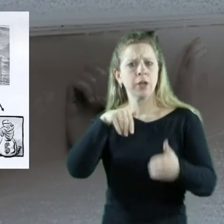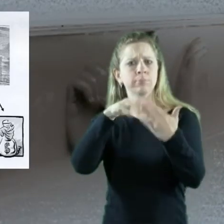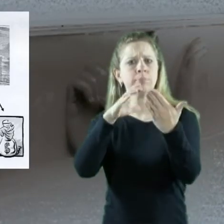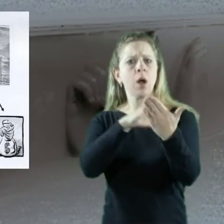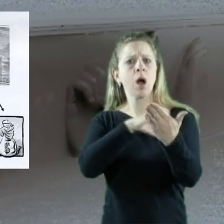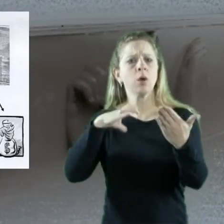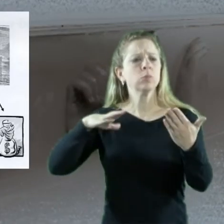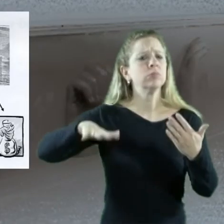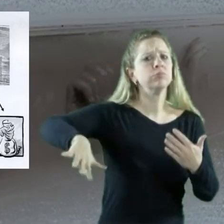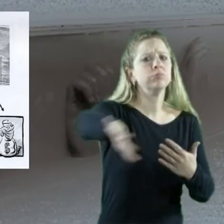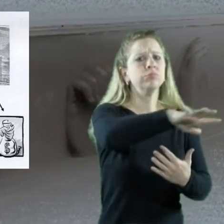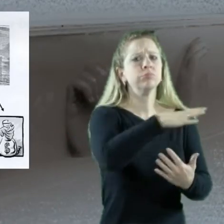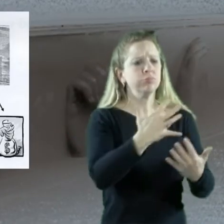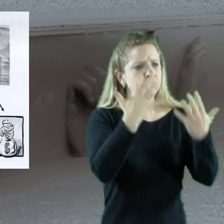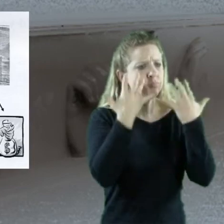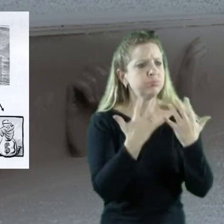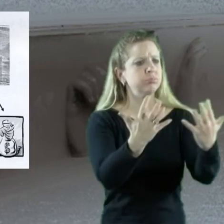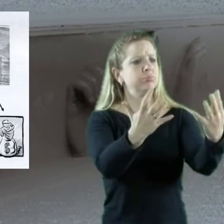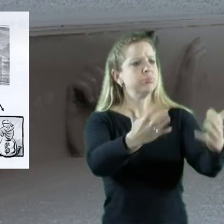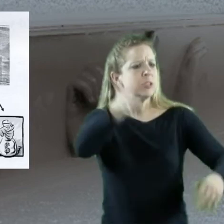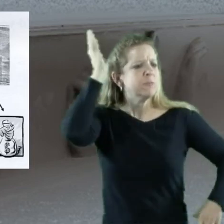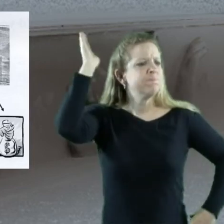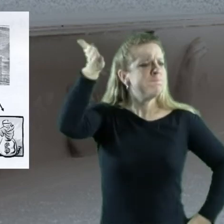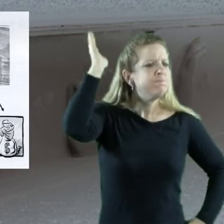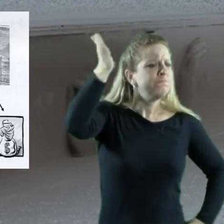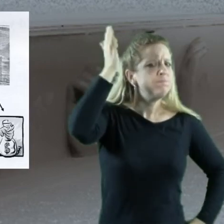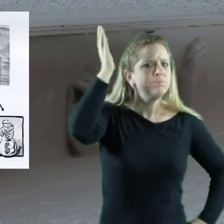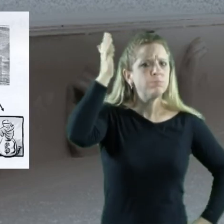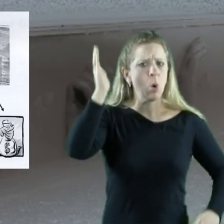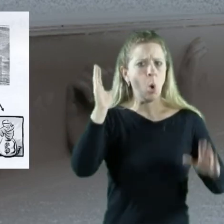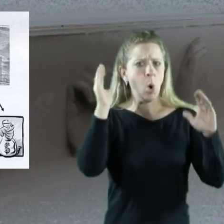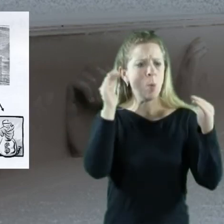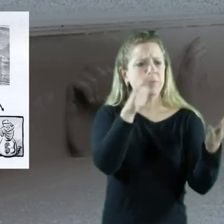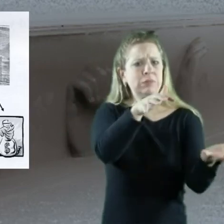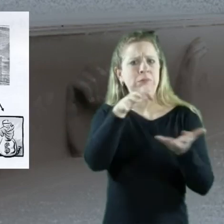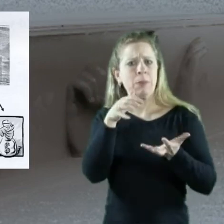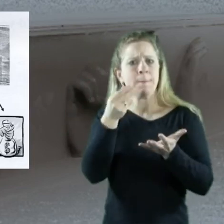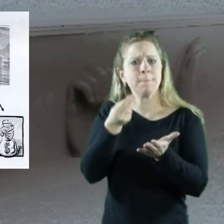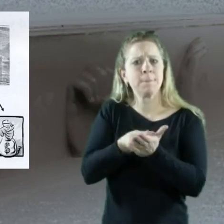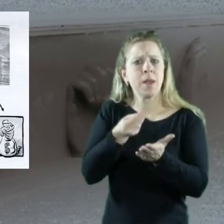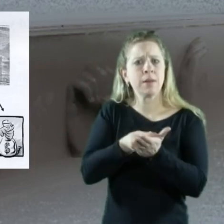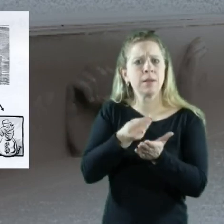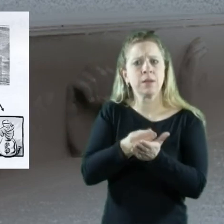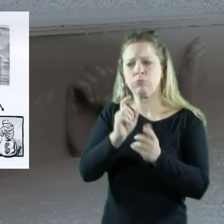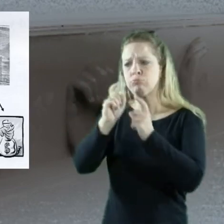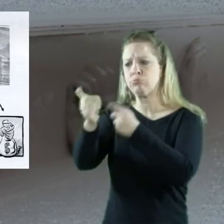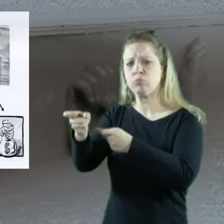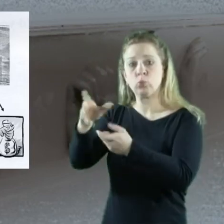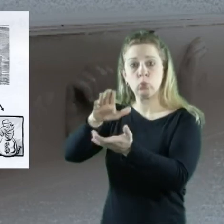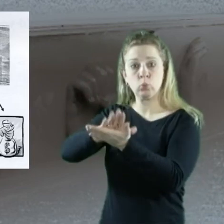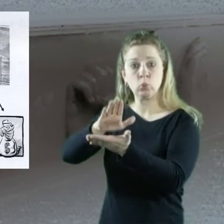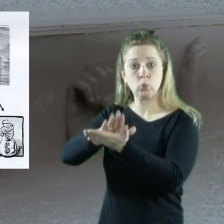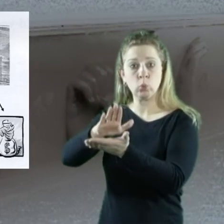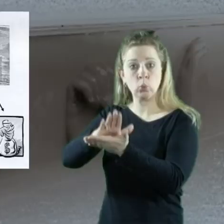that in 1818, Clerc went to Washington, D.C. to speak to Congress to get money for the school?